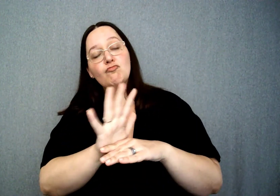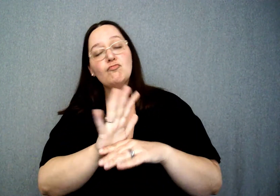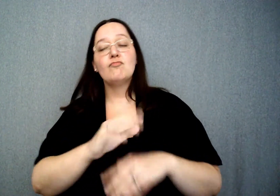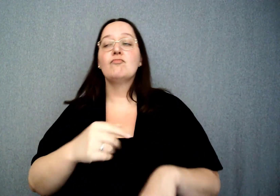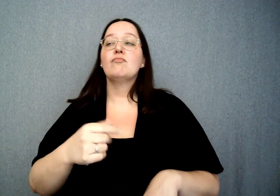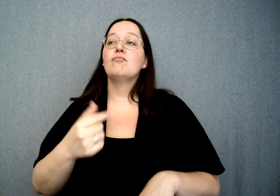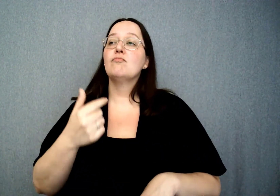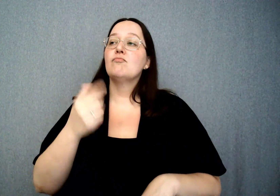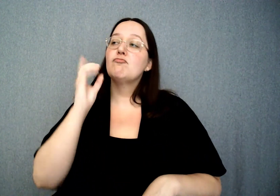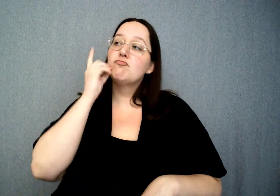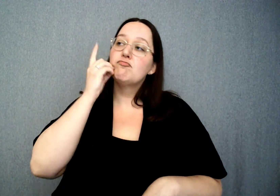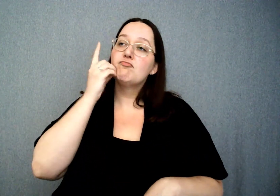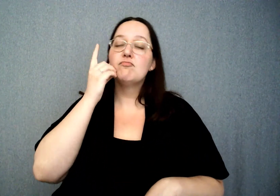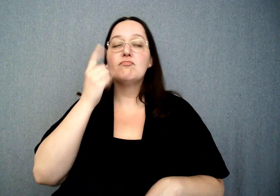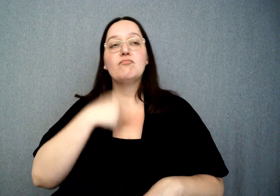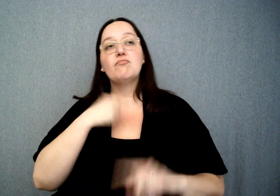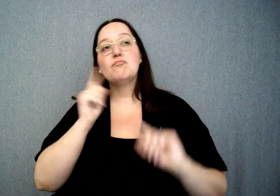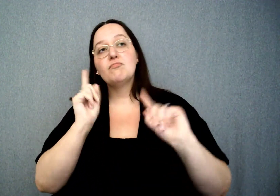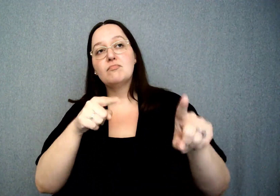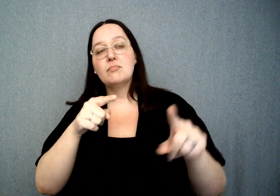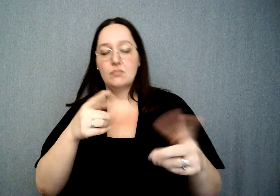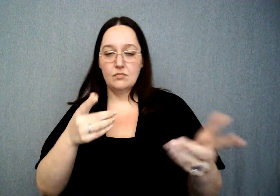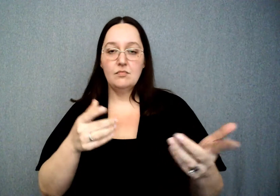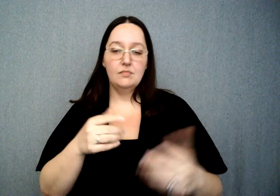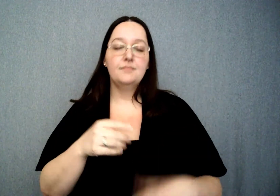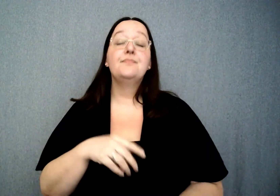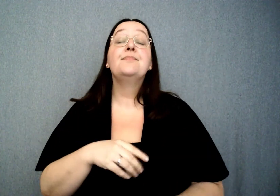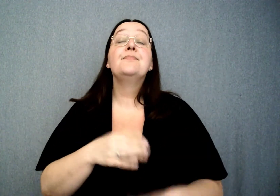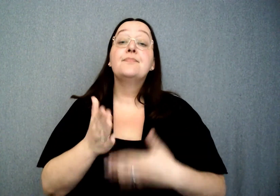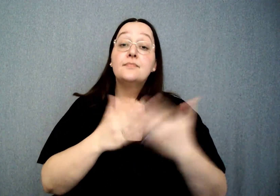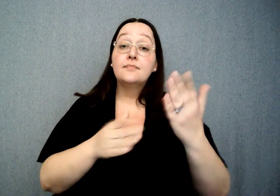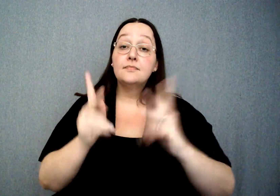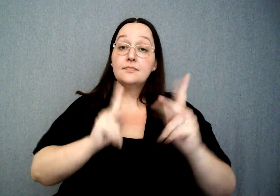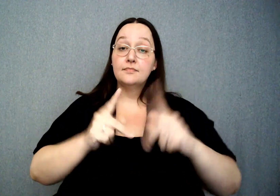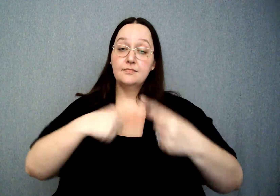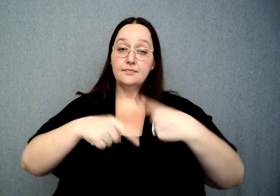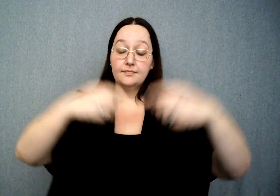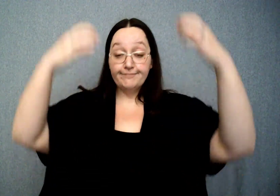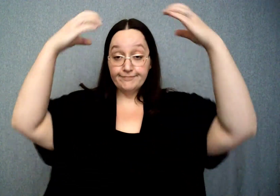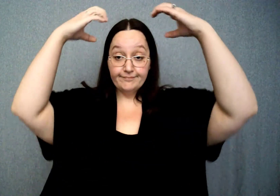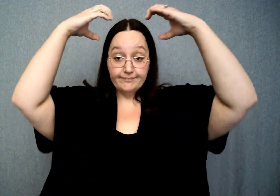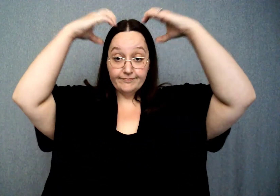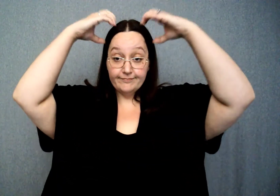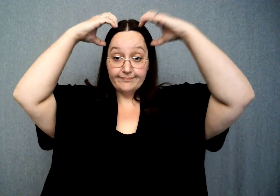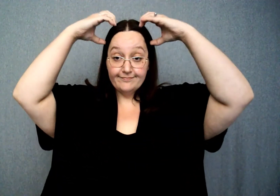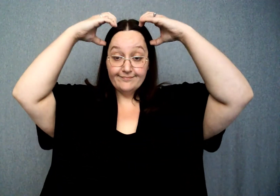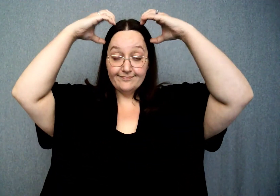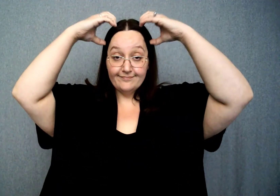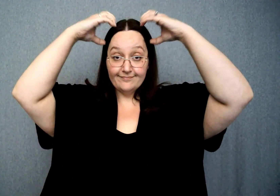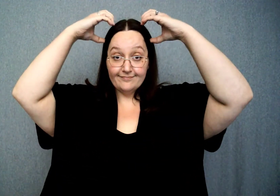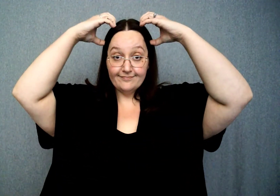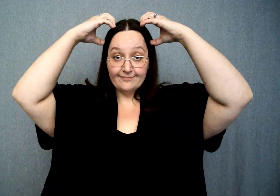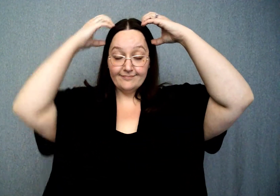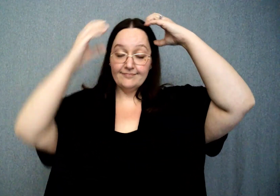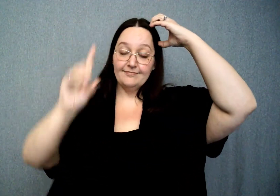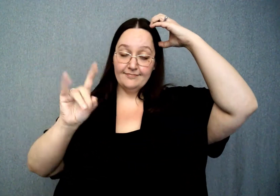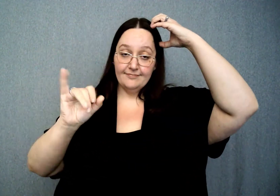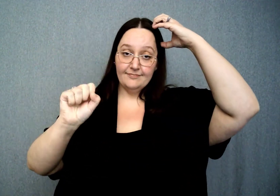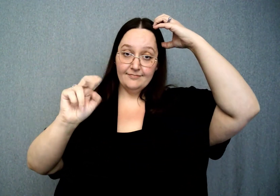I watch movies, I have gone to Disneyland, and so forth. Some people will sign Disneyland this way.